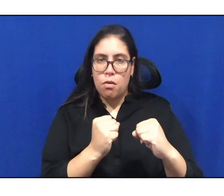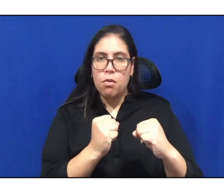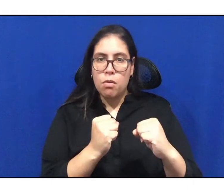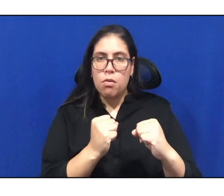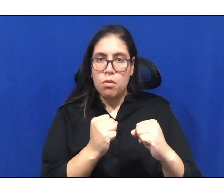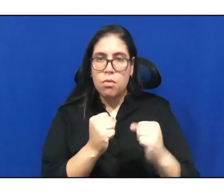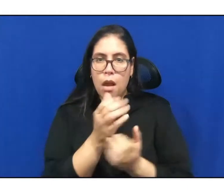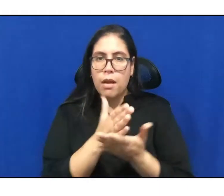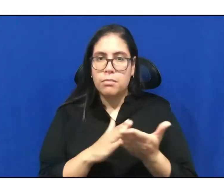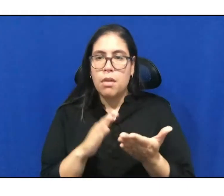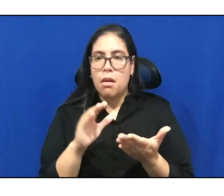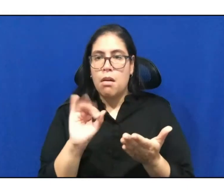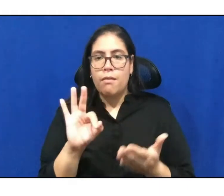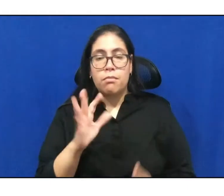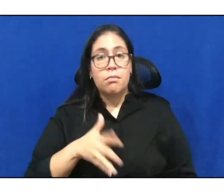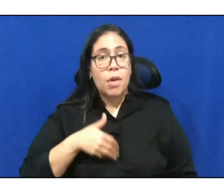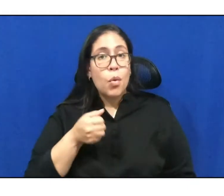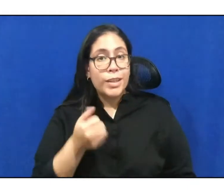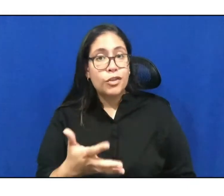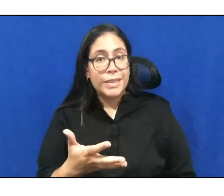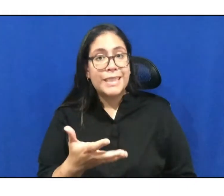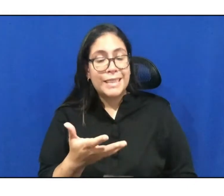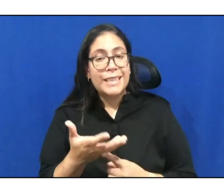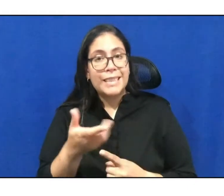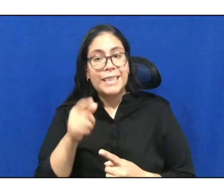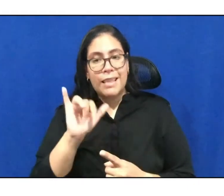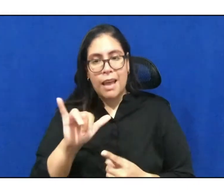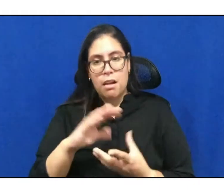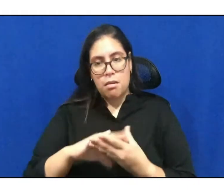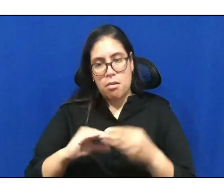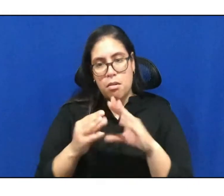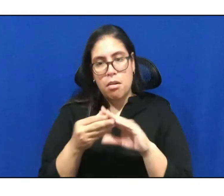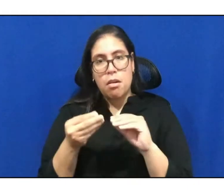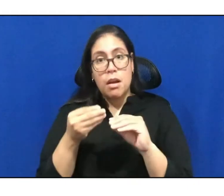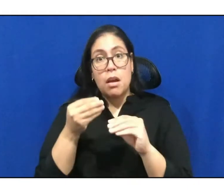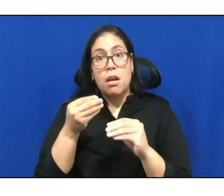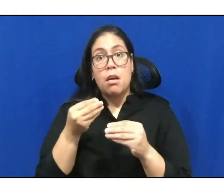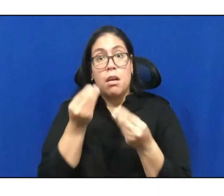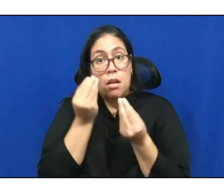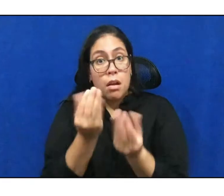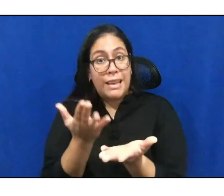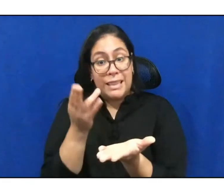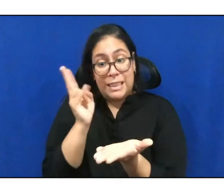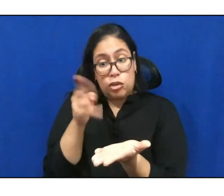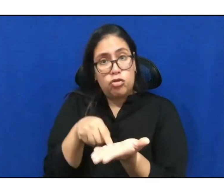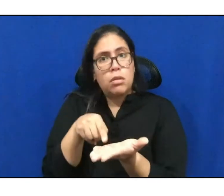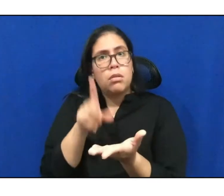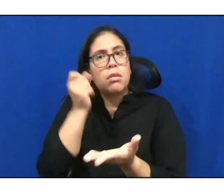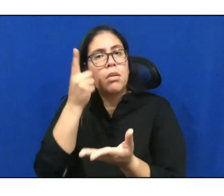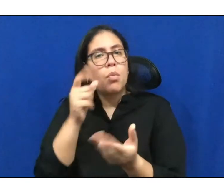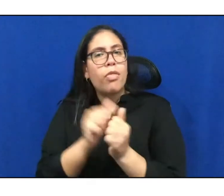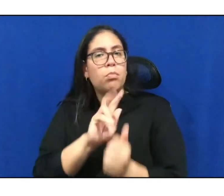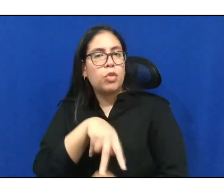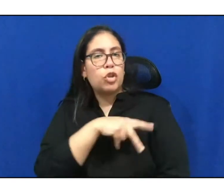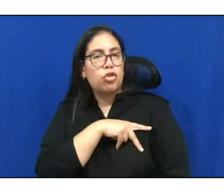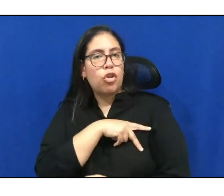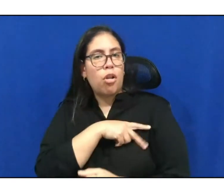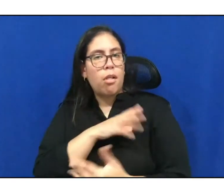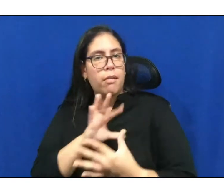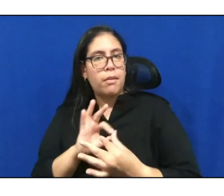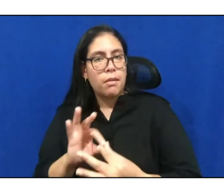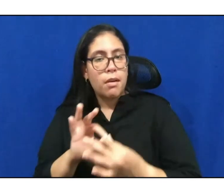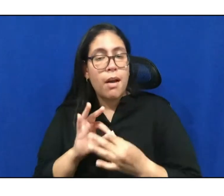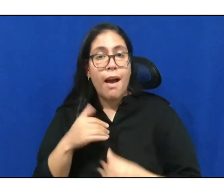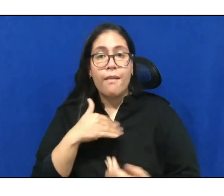poetry, that can tell that history in a personal note. We have music to do that. We have poetry